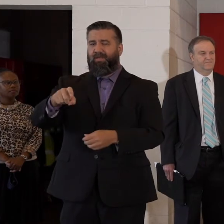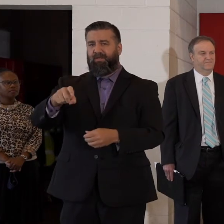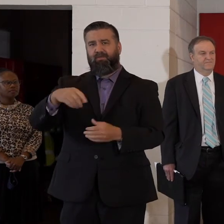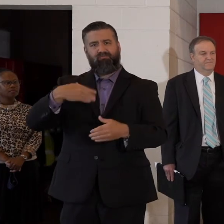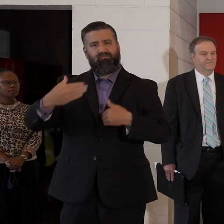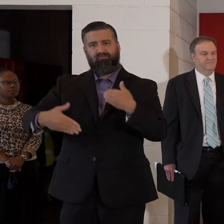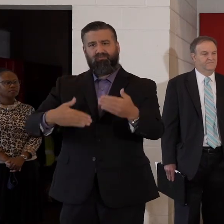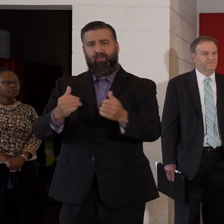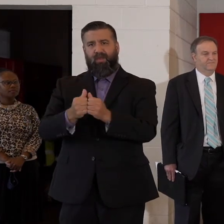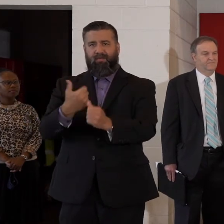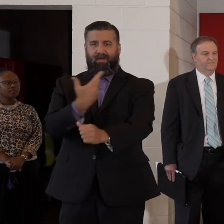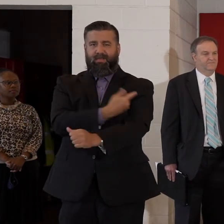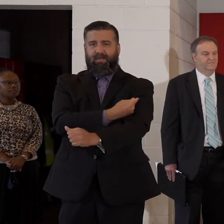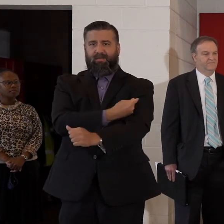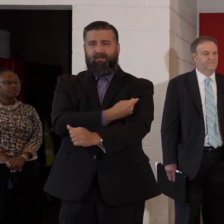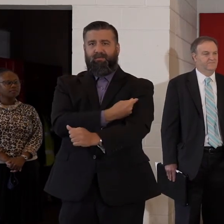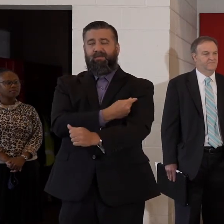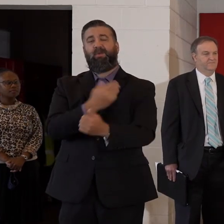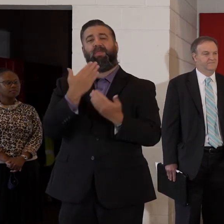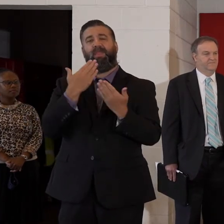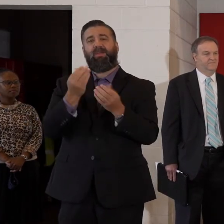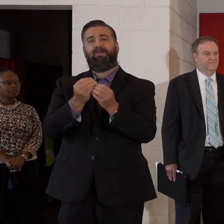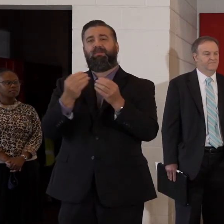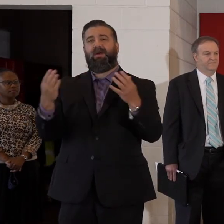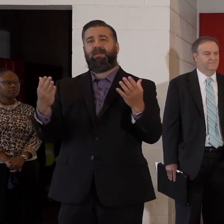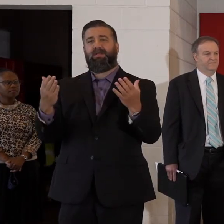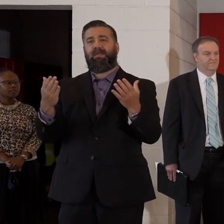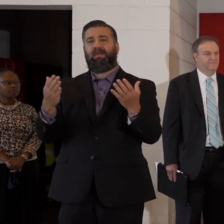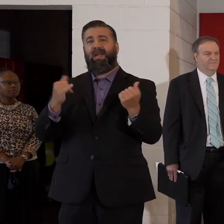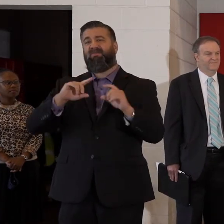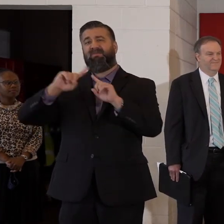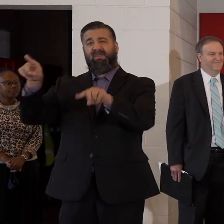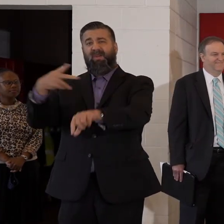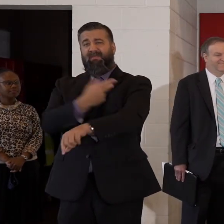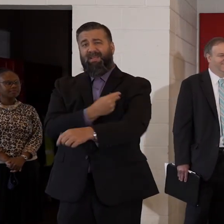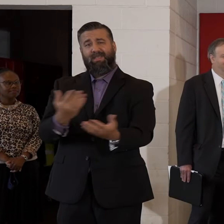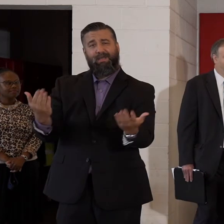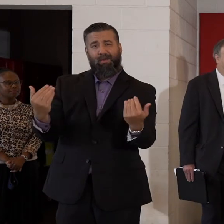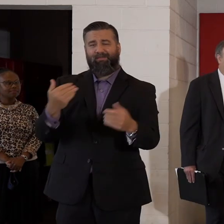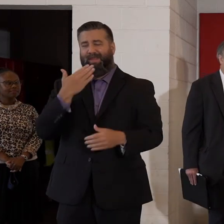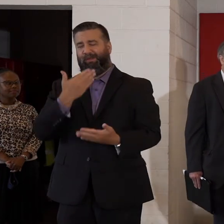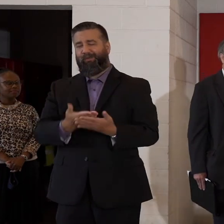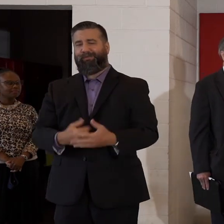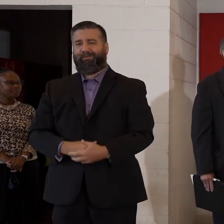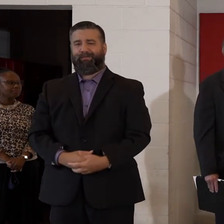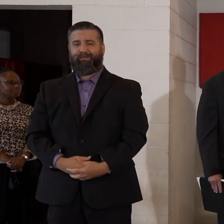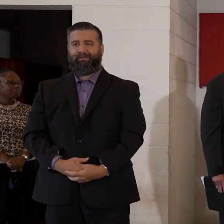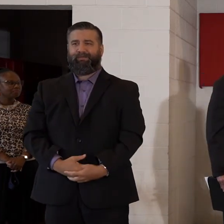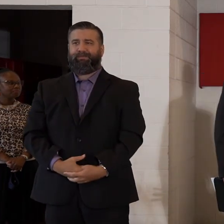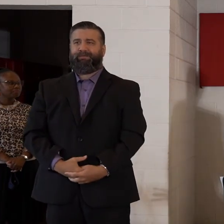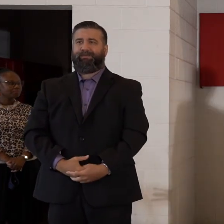forward with this. So with that, I thank you so much, and let's go out there and get vaccinated. Thank you.